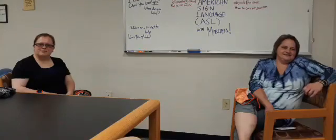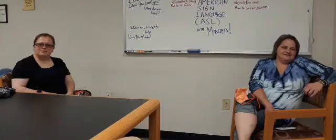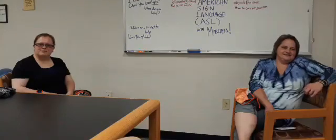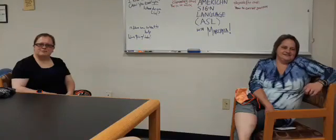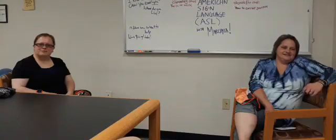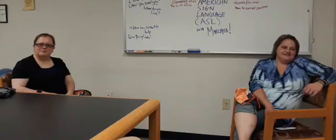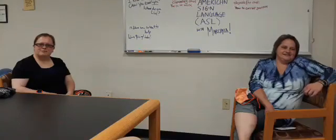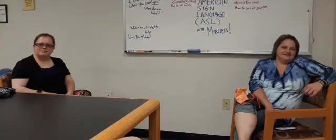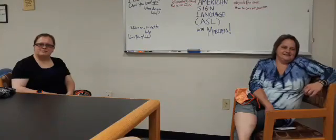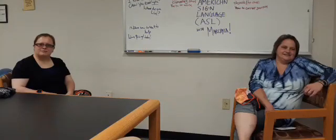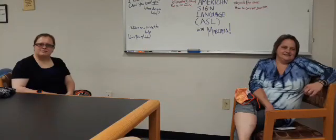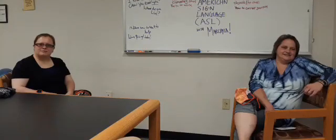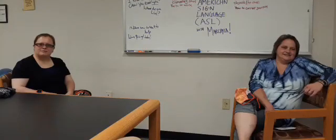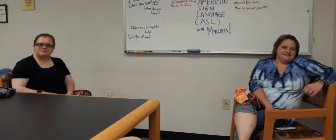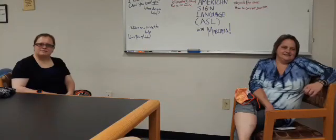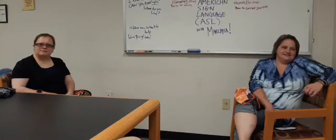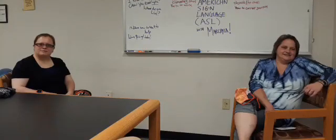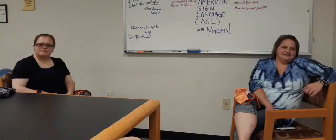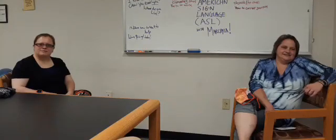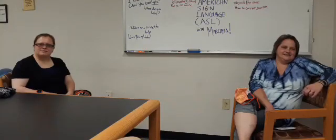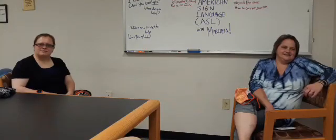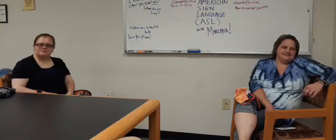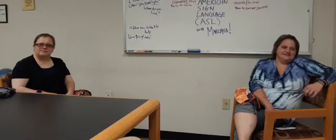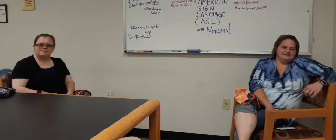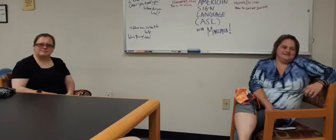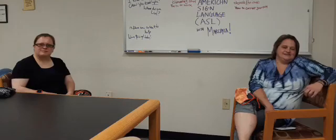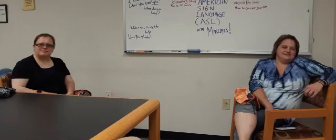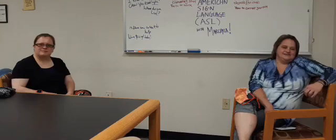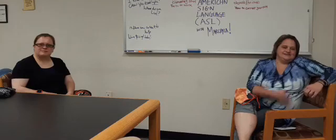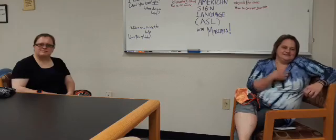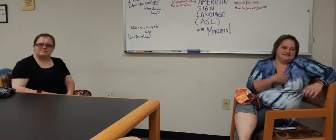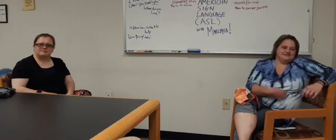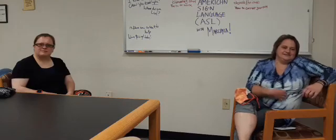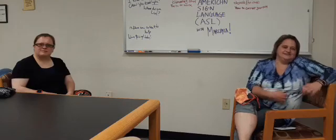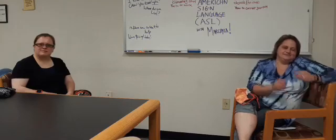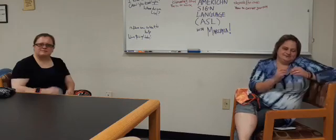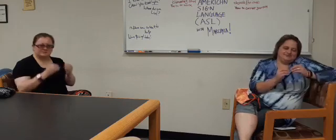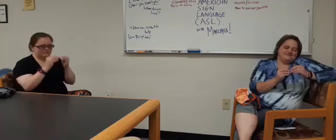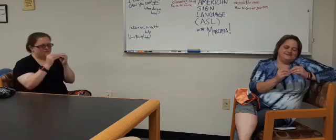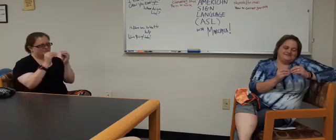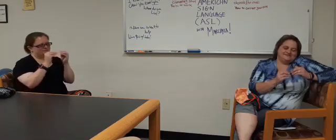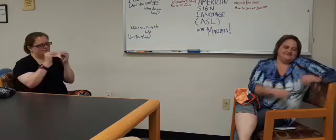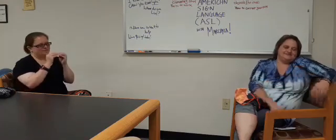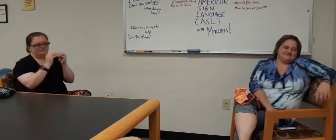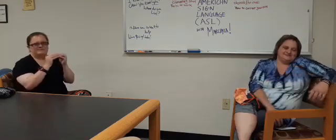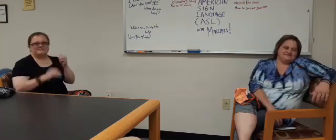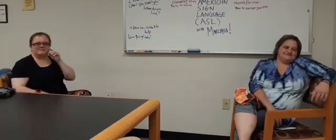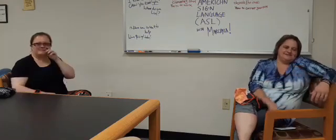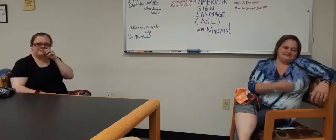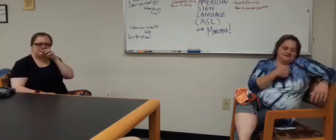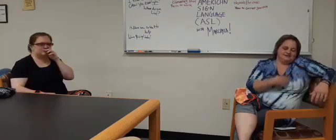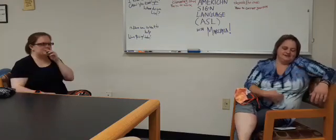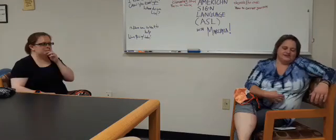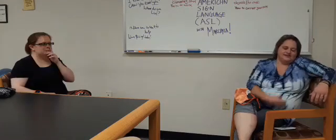have taught him a little bit of sign like hungry. Is this more? Like hungry. This